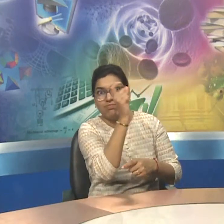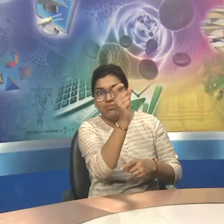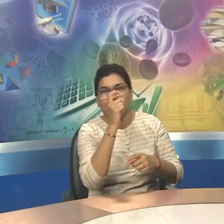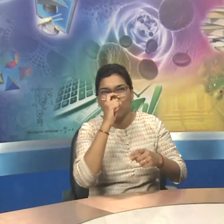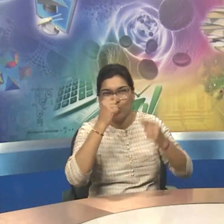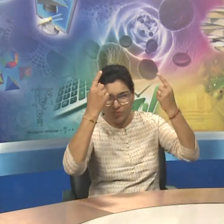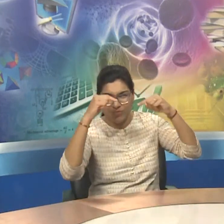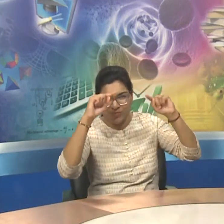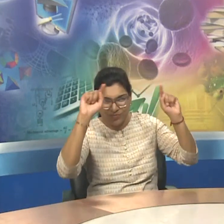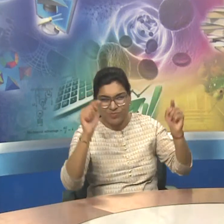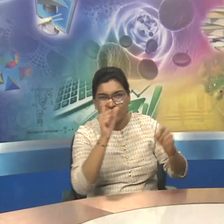and